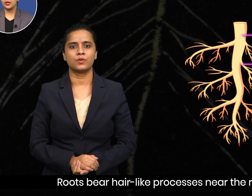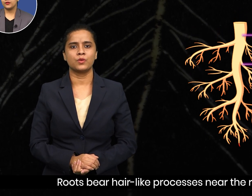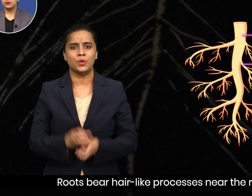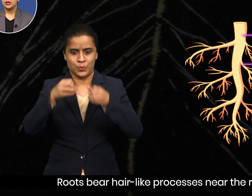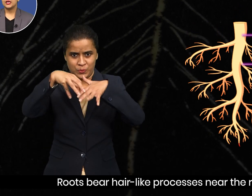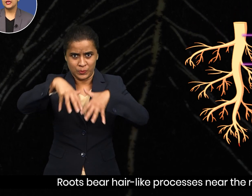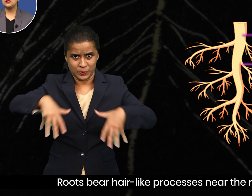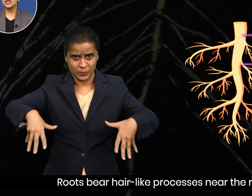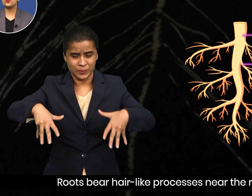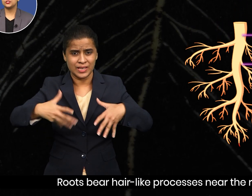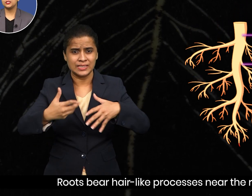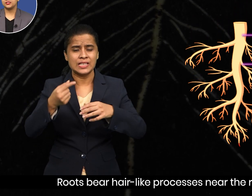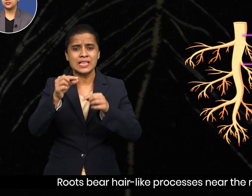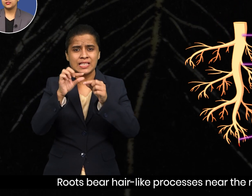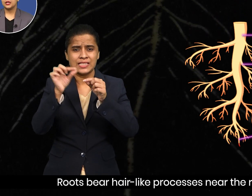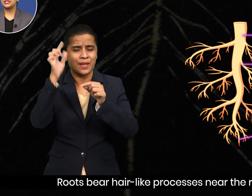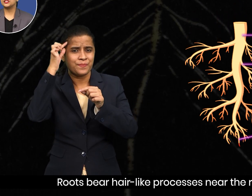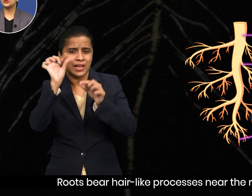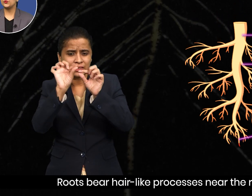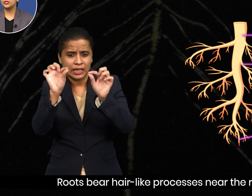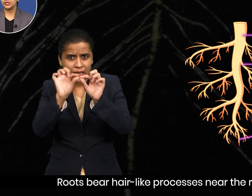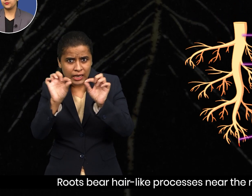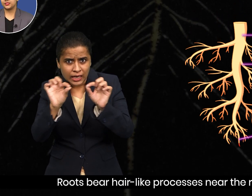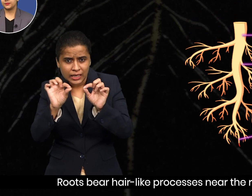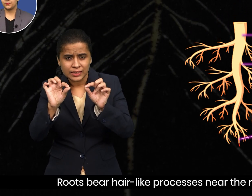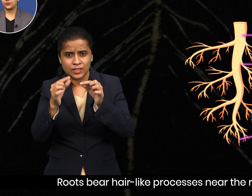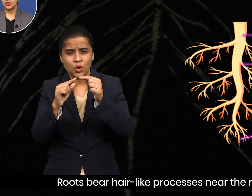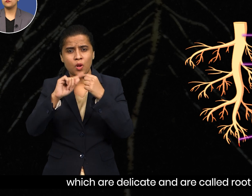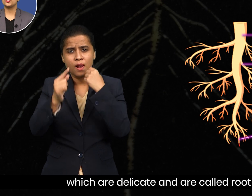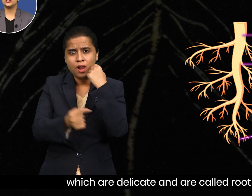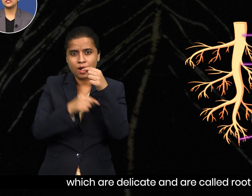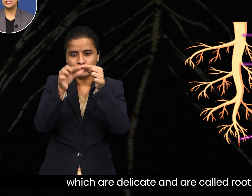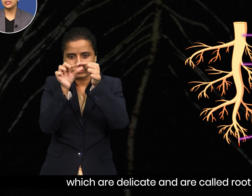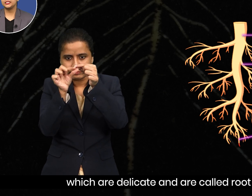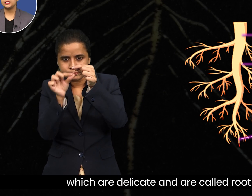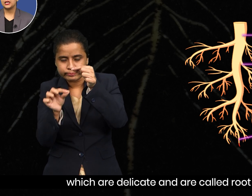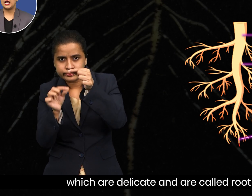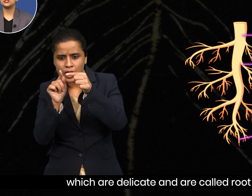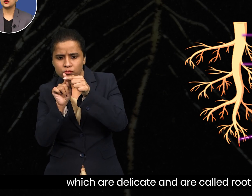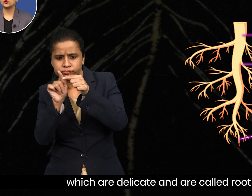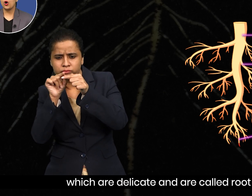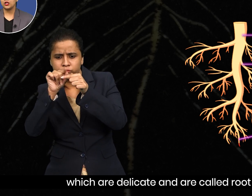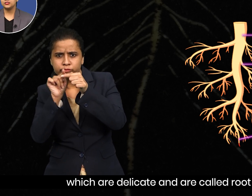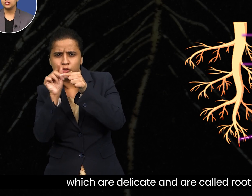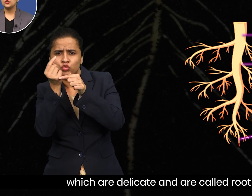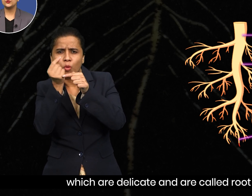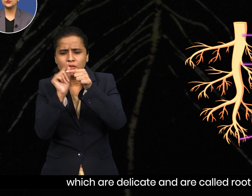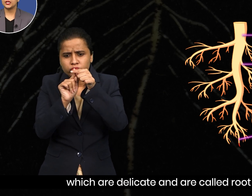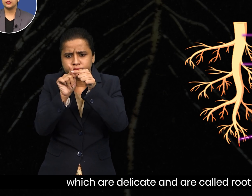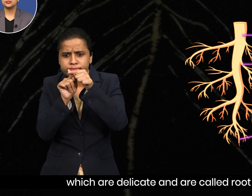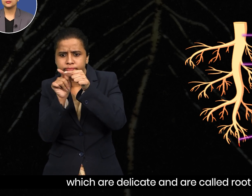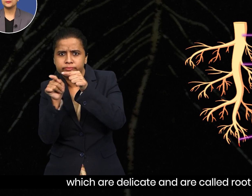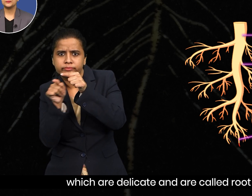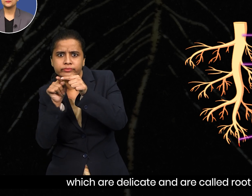Roots bear hair-like processes near the root tips, which are delicate and are called